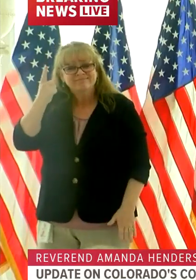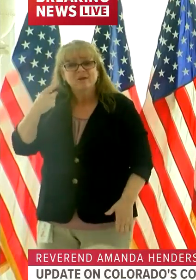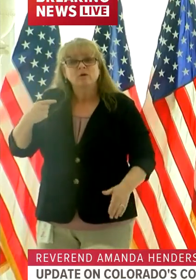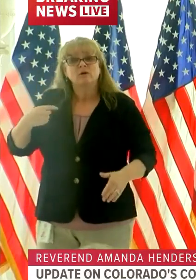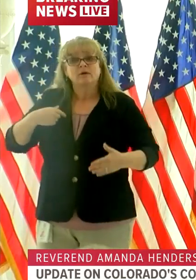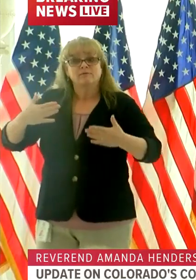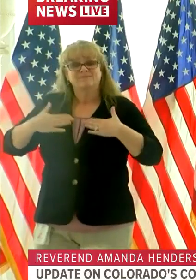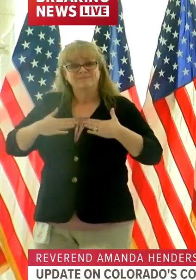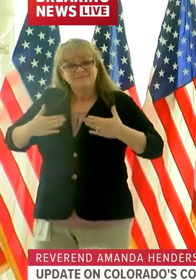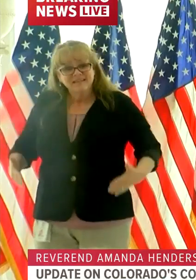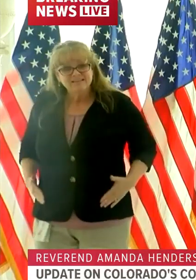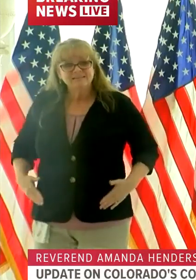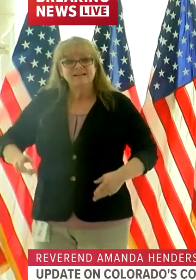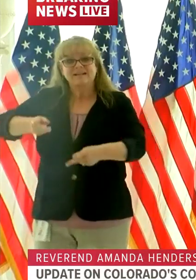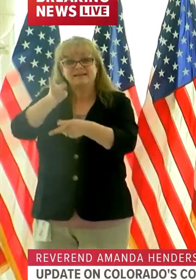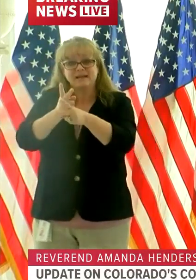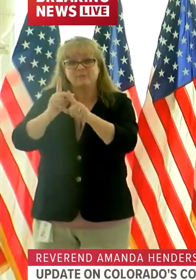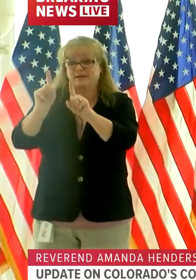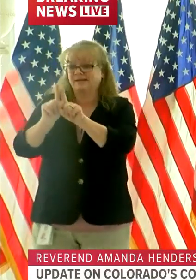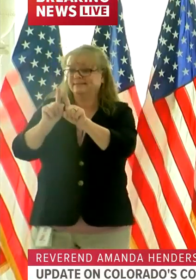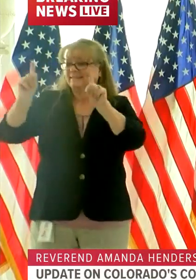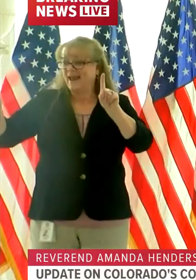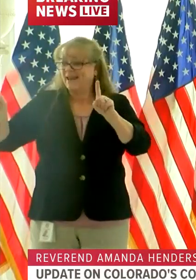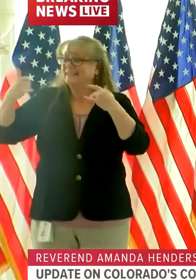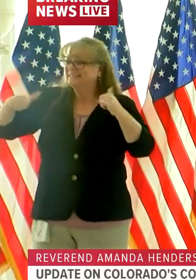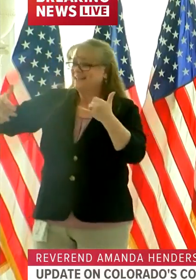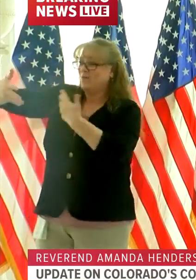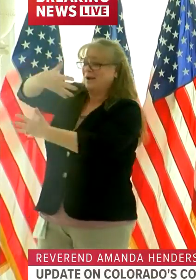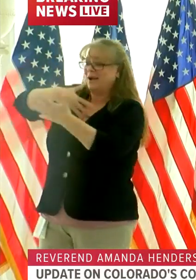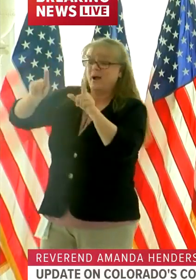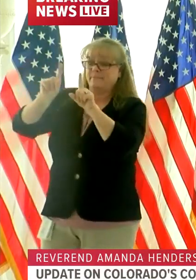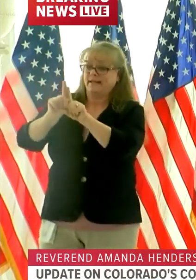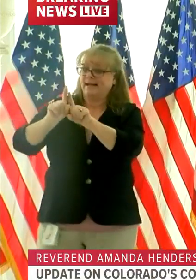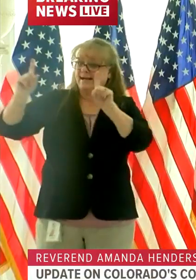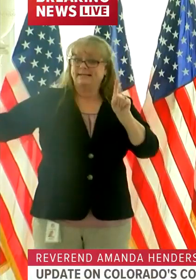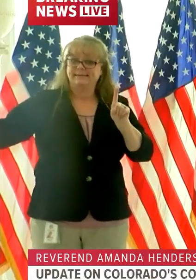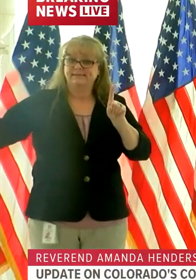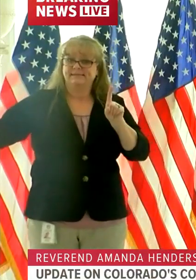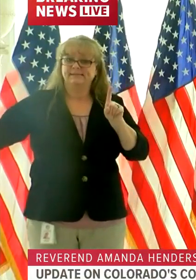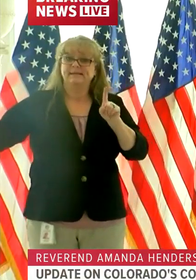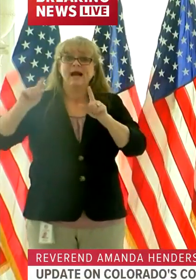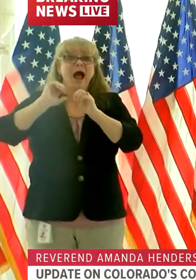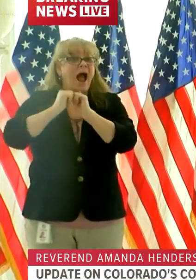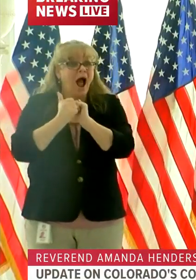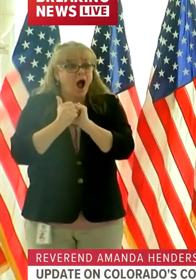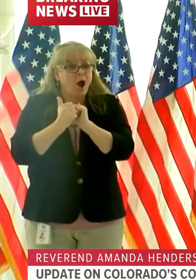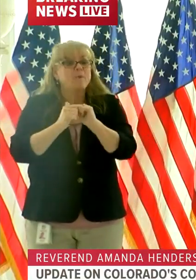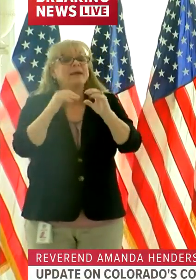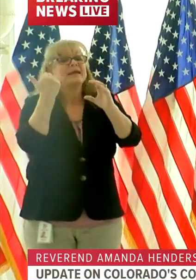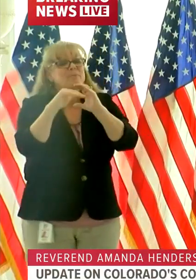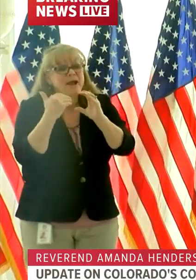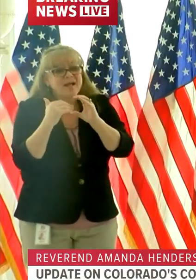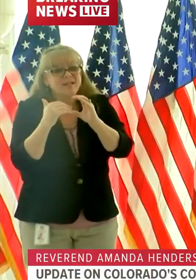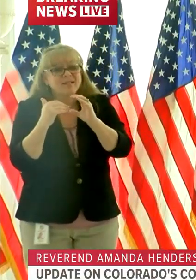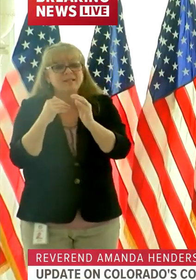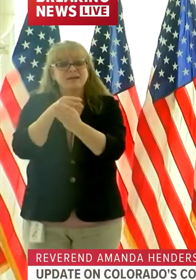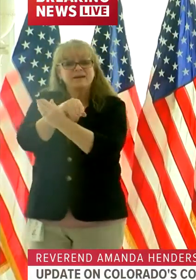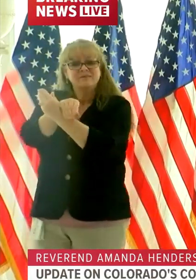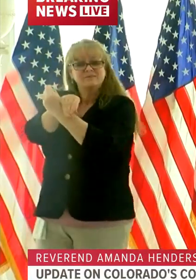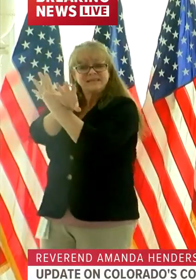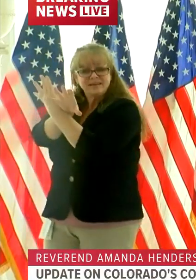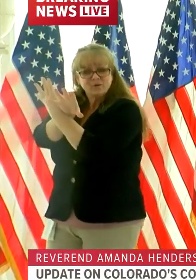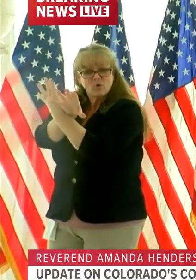socially connected via email, texting, phone calls, FaceTime, video conferencing, and even across